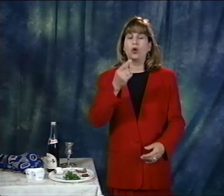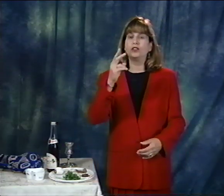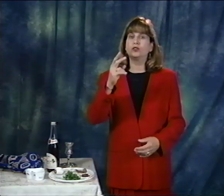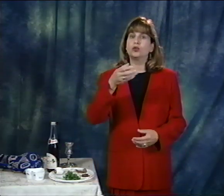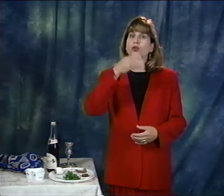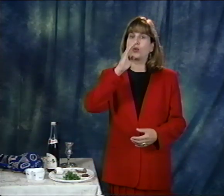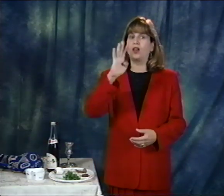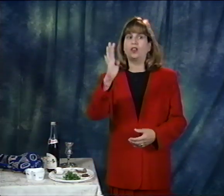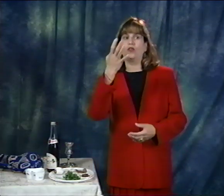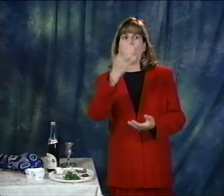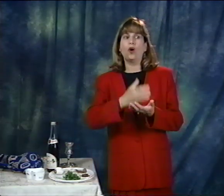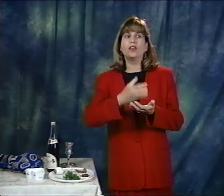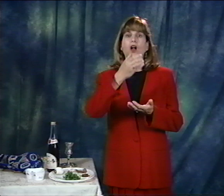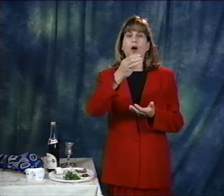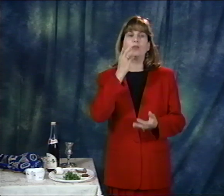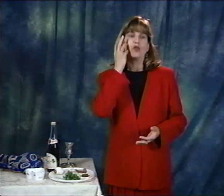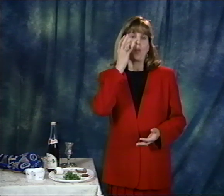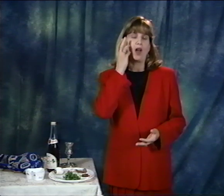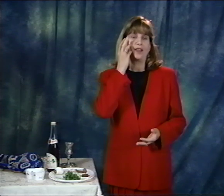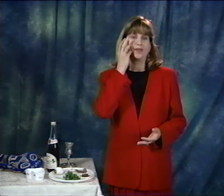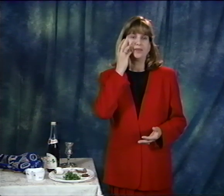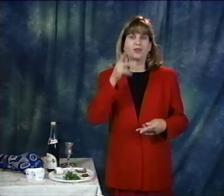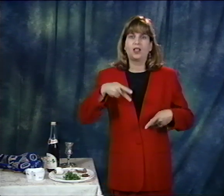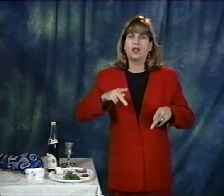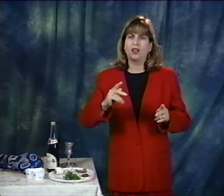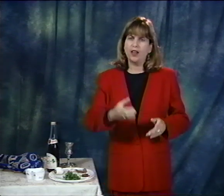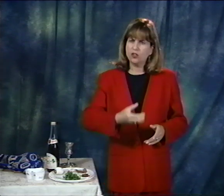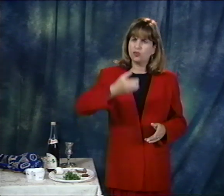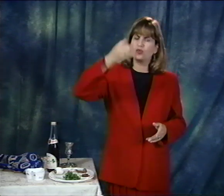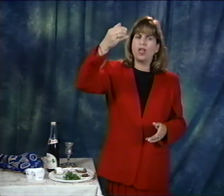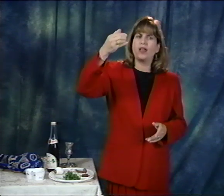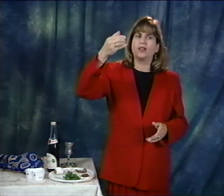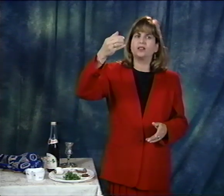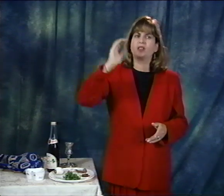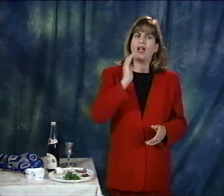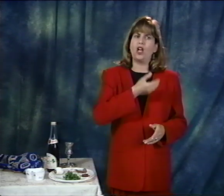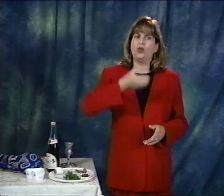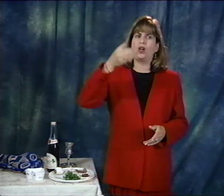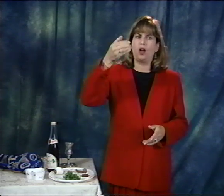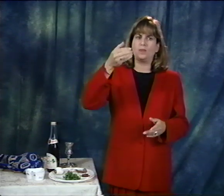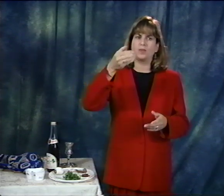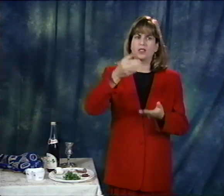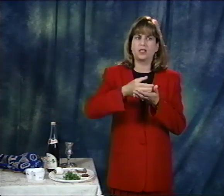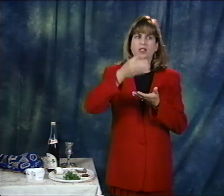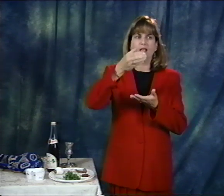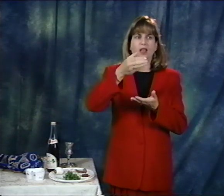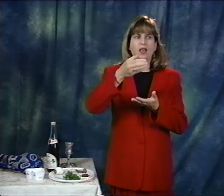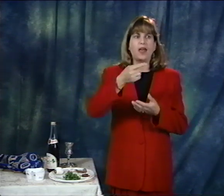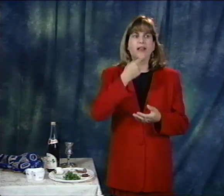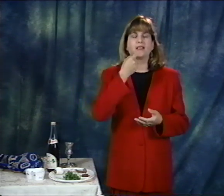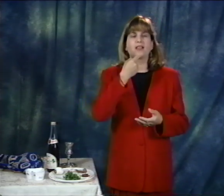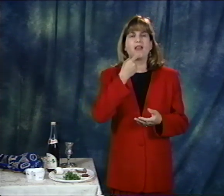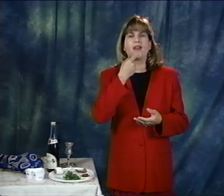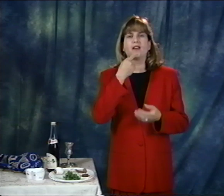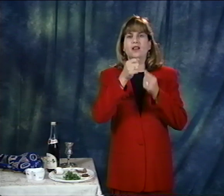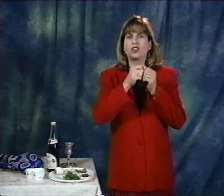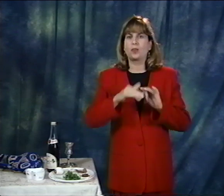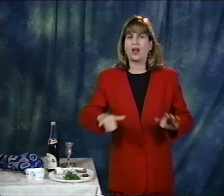We are going to drink the fourth cup of wine. Let us raise our cups and say the